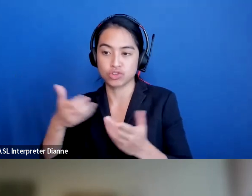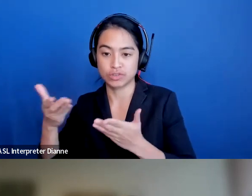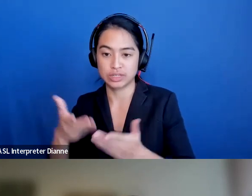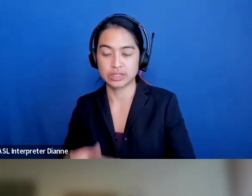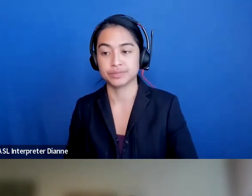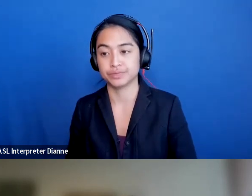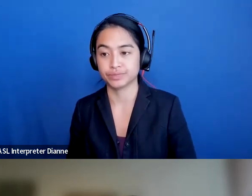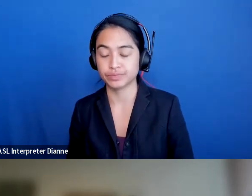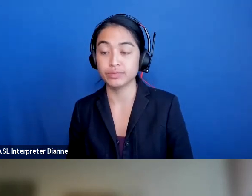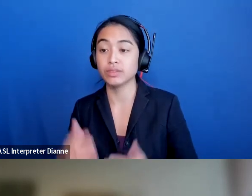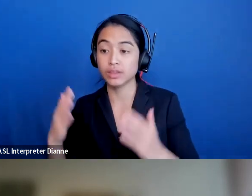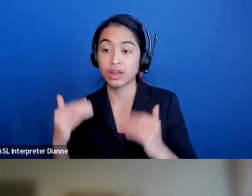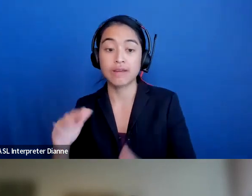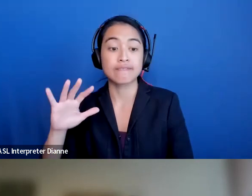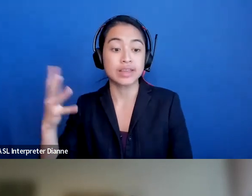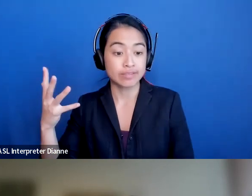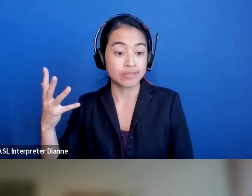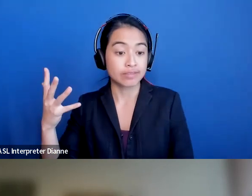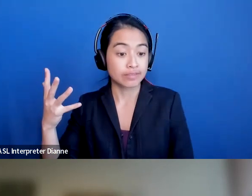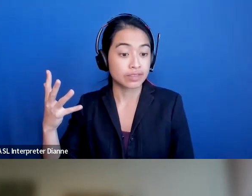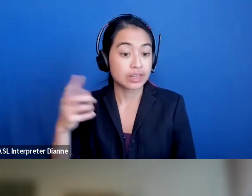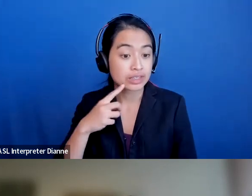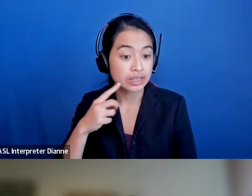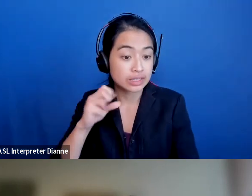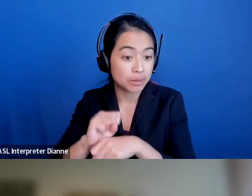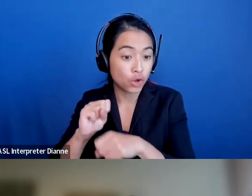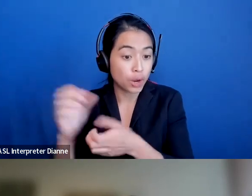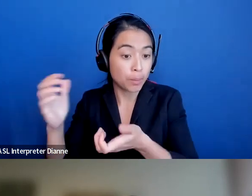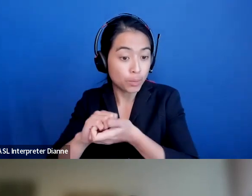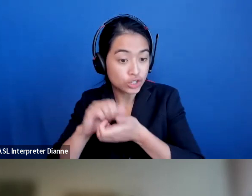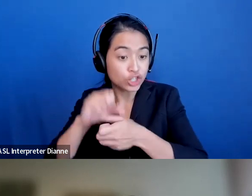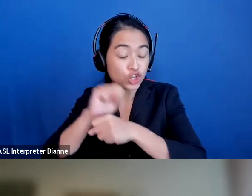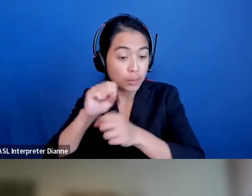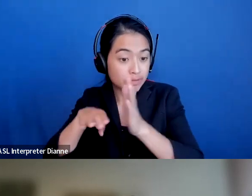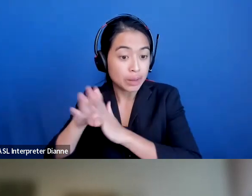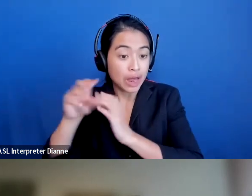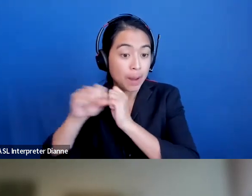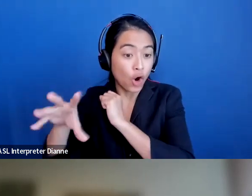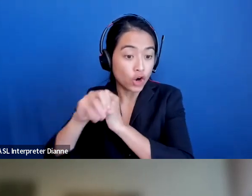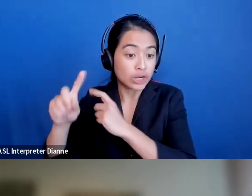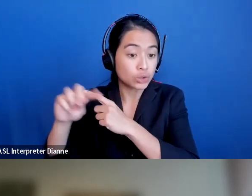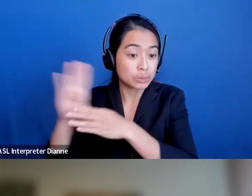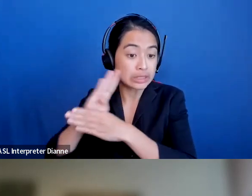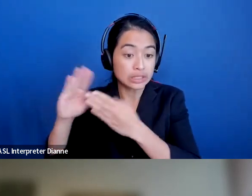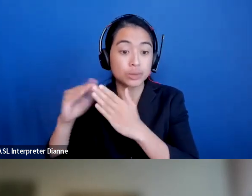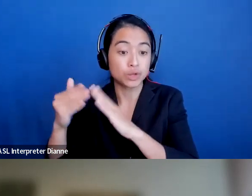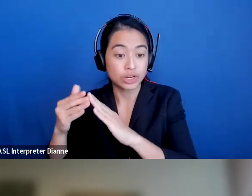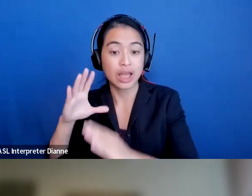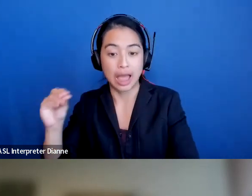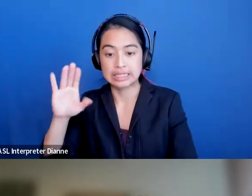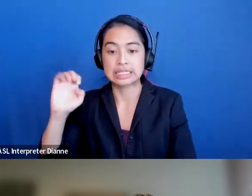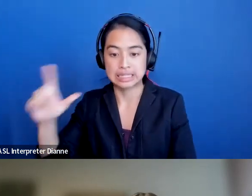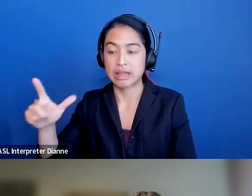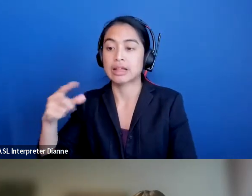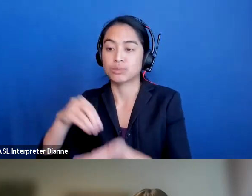5th criteria is employer partnerships, job development, and marketing to the business community. And the CIL